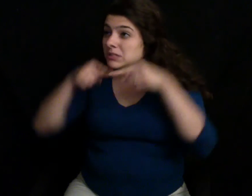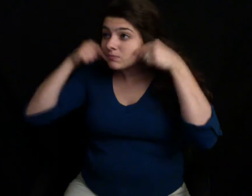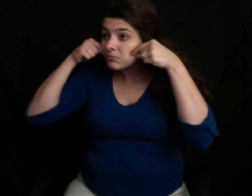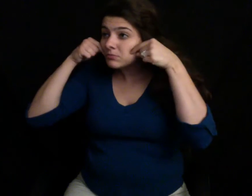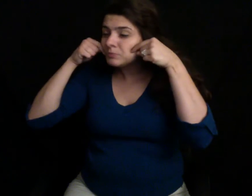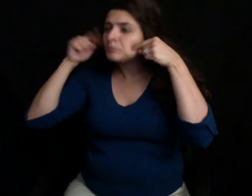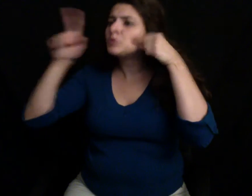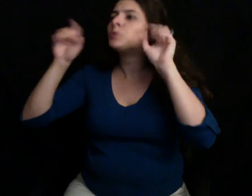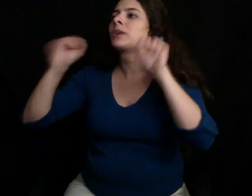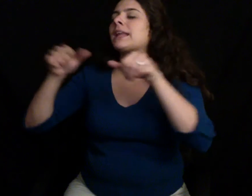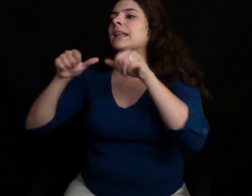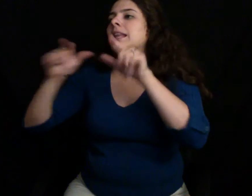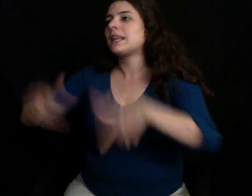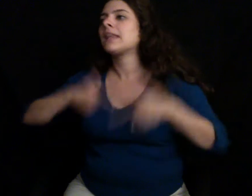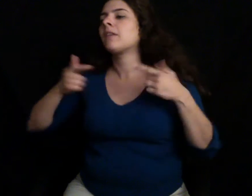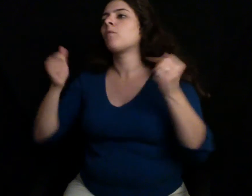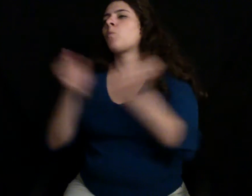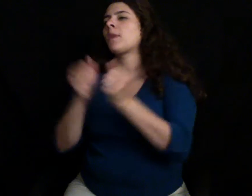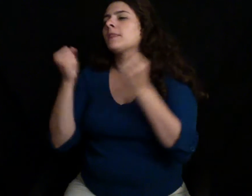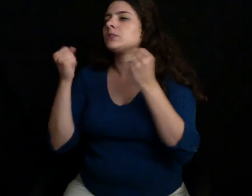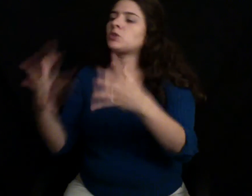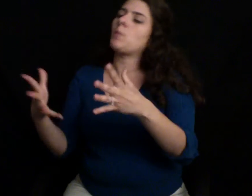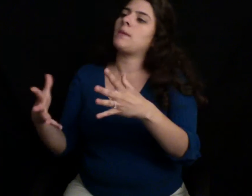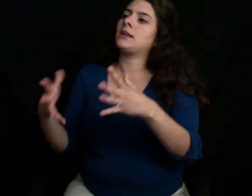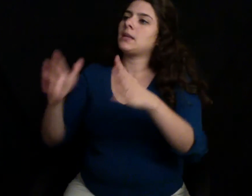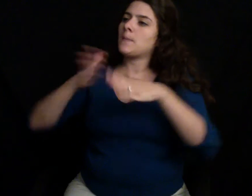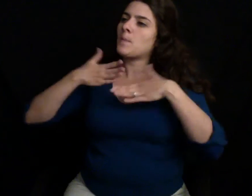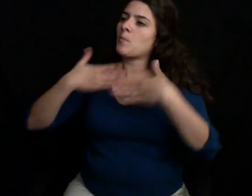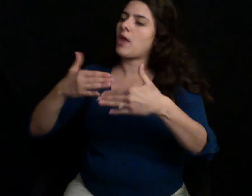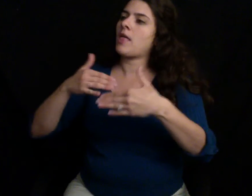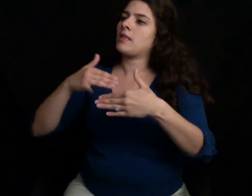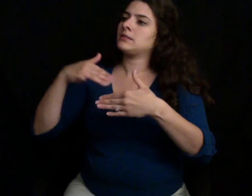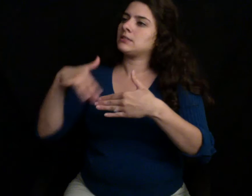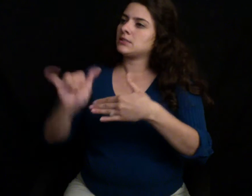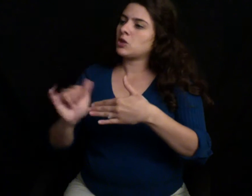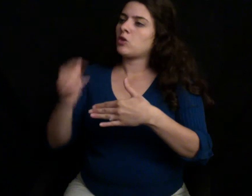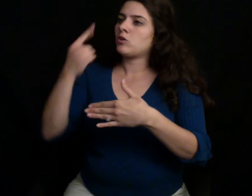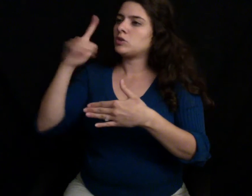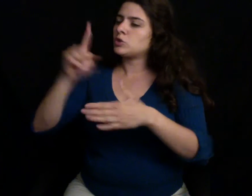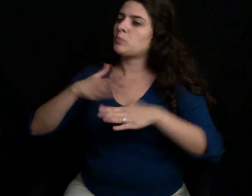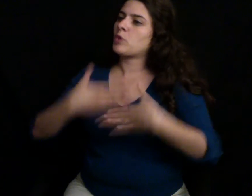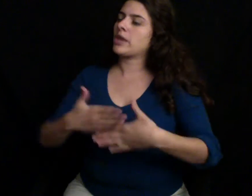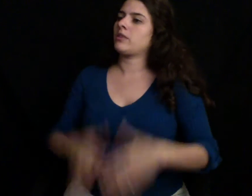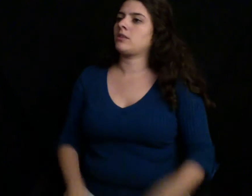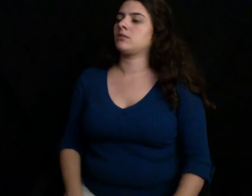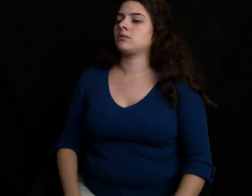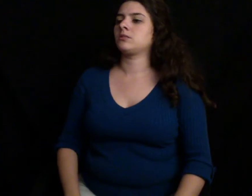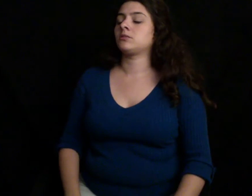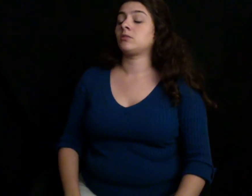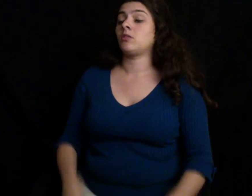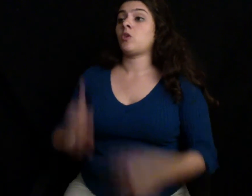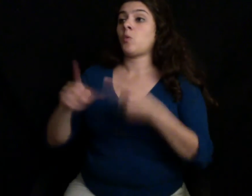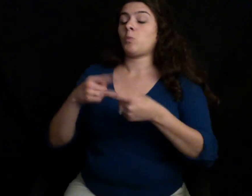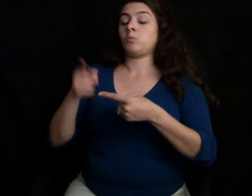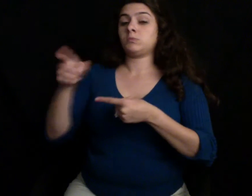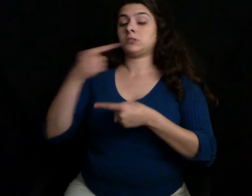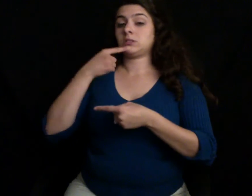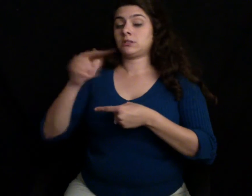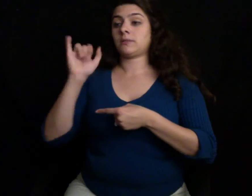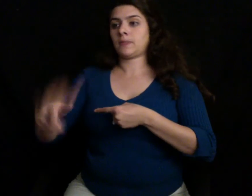live with so many breaths left to breathe. And it fucked my head up when she said, I was like, oh my gosh, this is